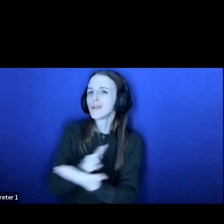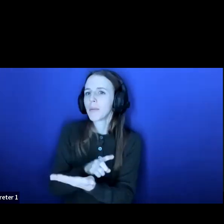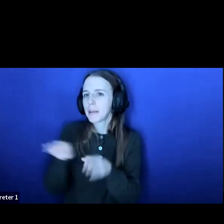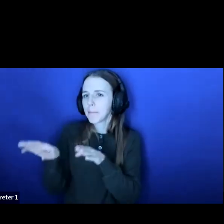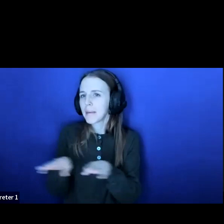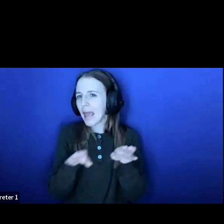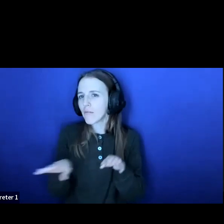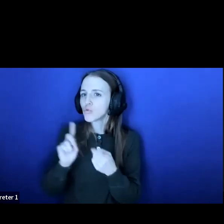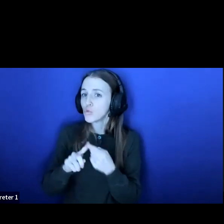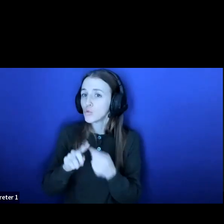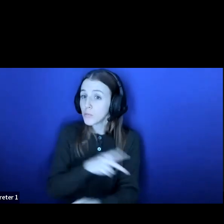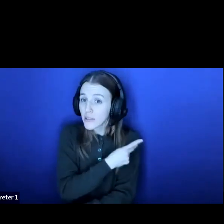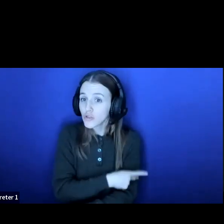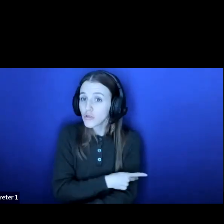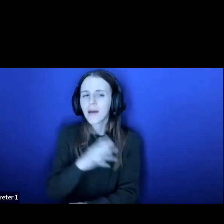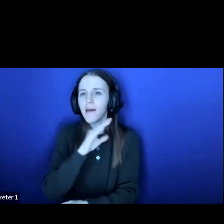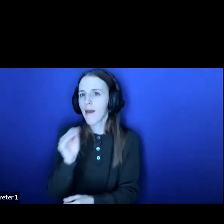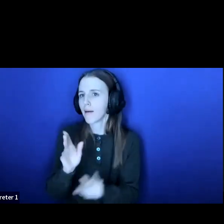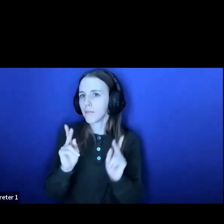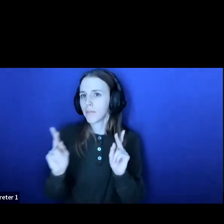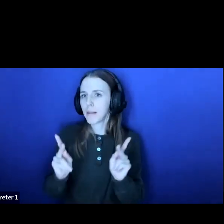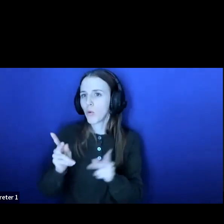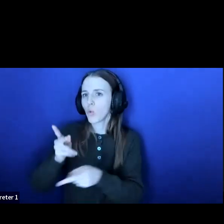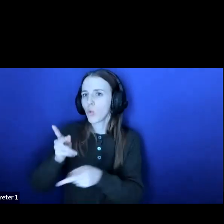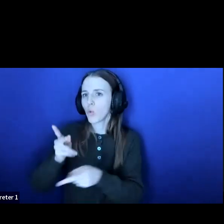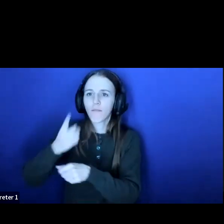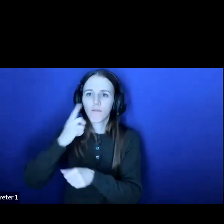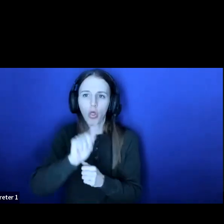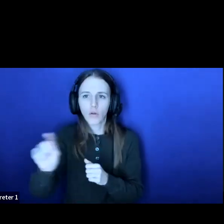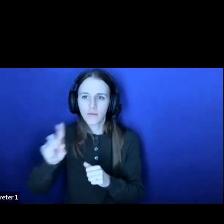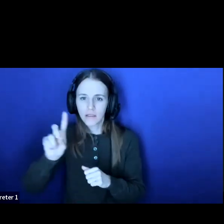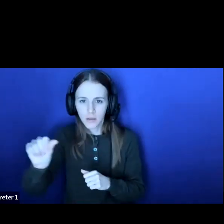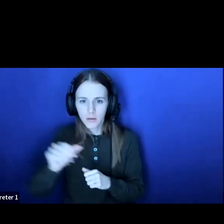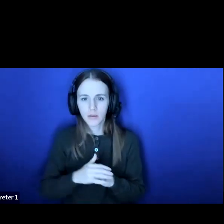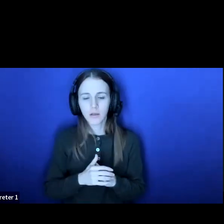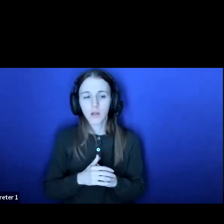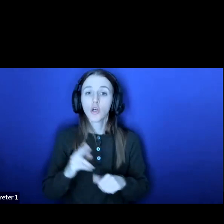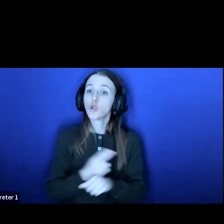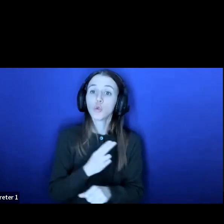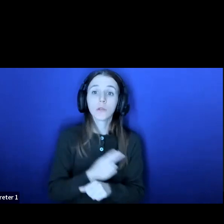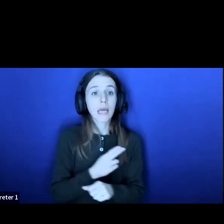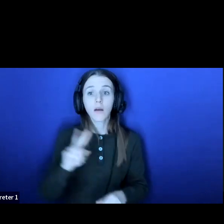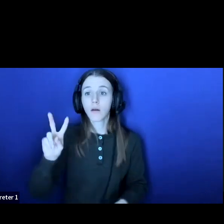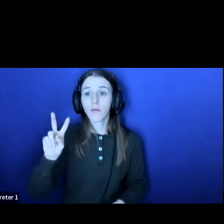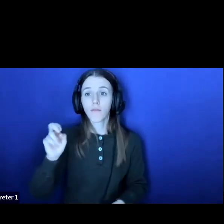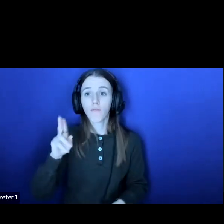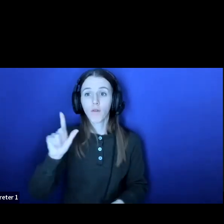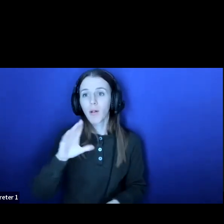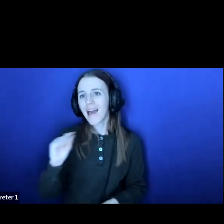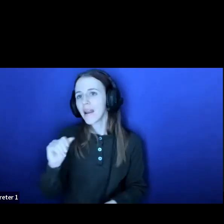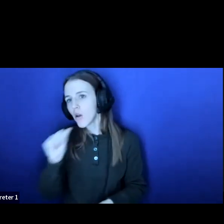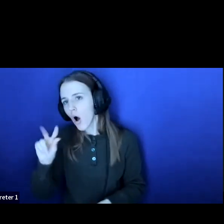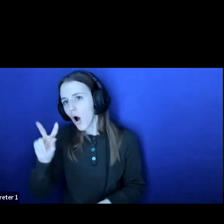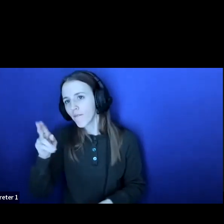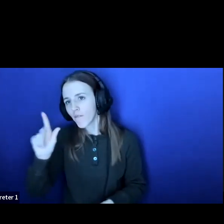patients as well as caregivers with disabilities. Demonstrate the use of verbal and non-verbal empathetic communication techniques while communicating with